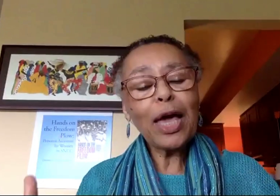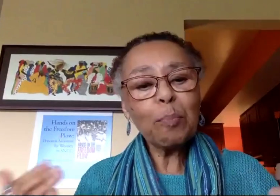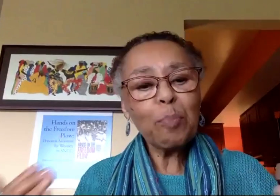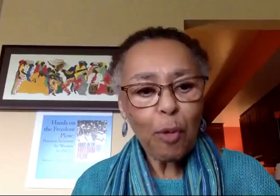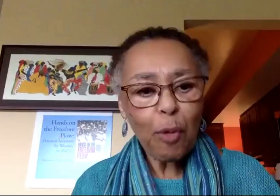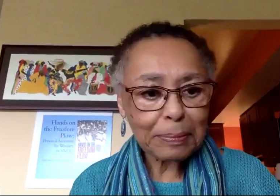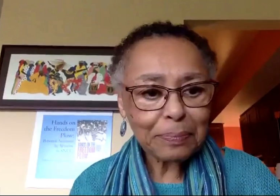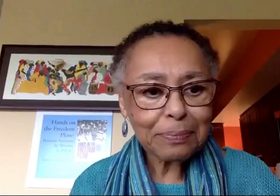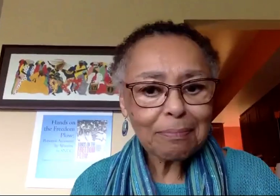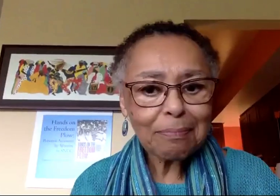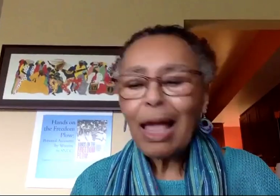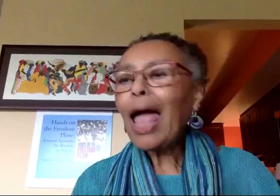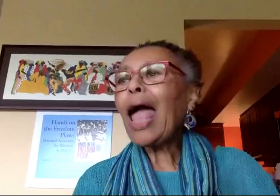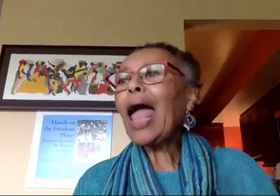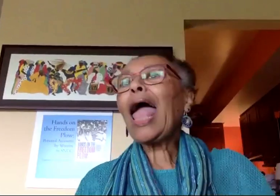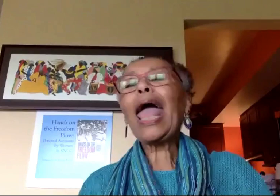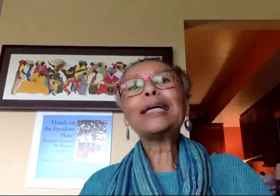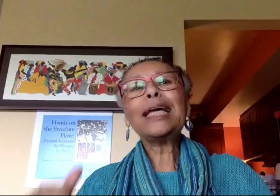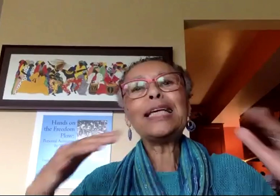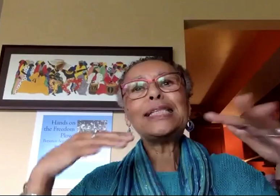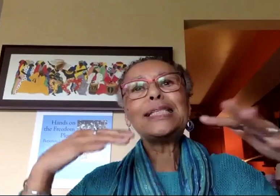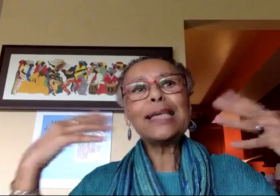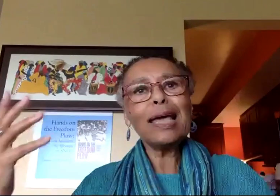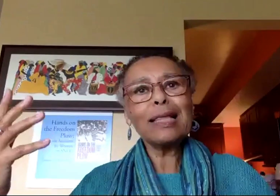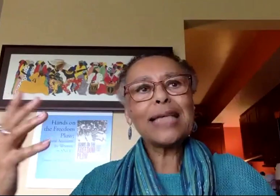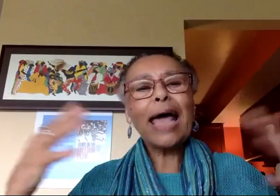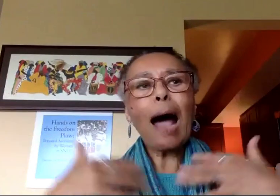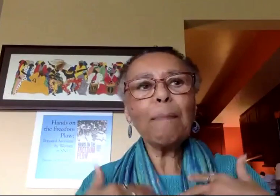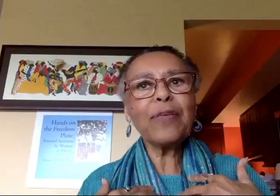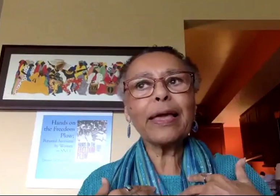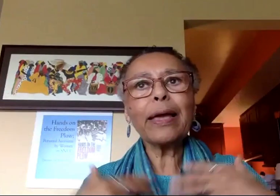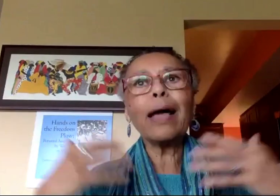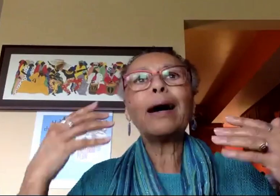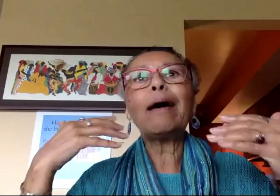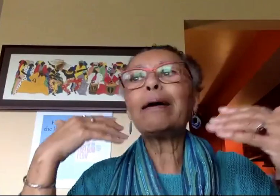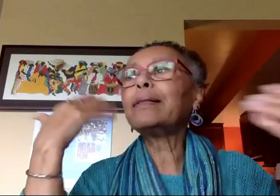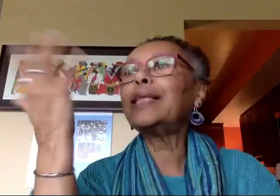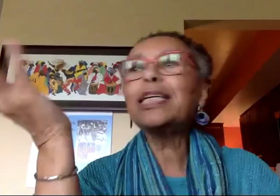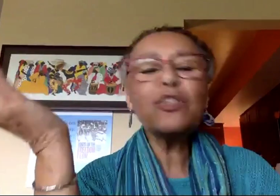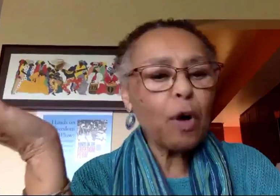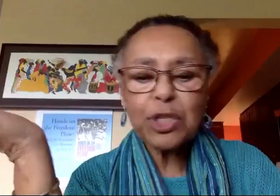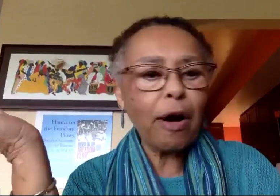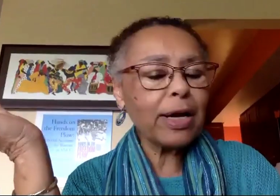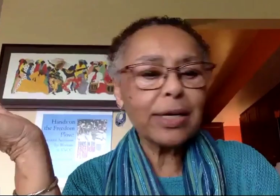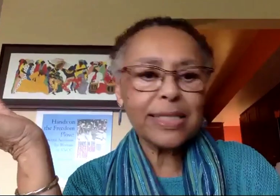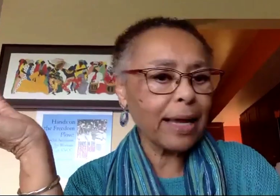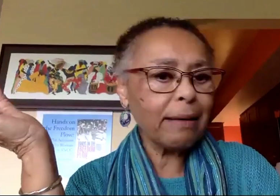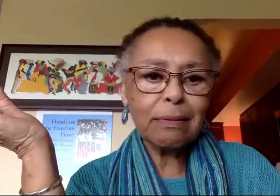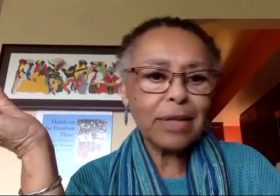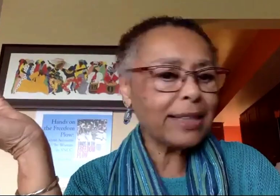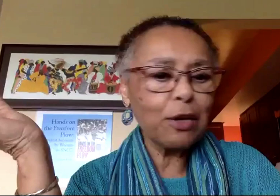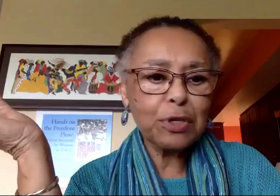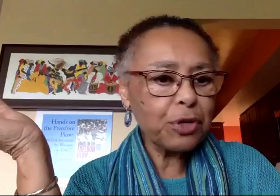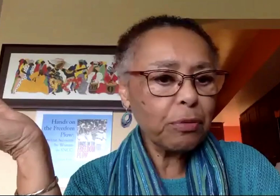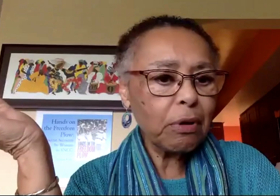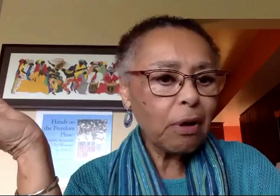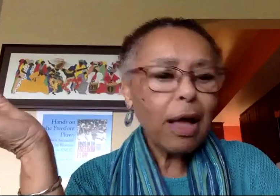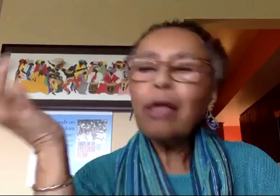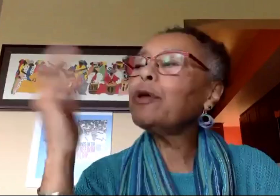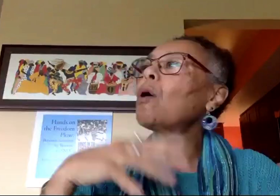Be Unbroken?" And he's singing this, and I'm thinking, these folks aren't going to sing like they used